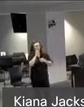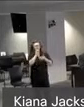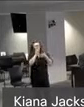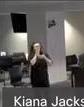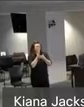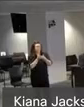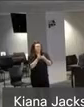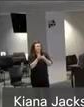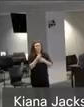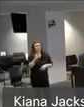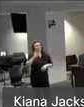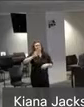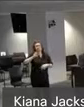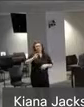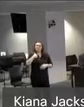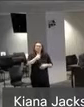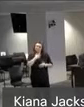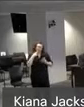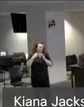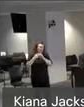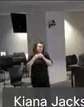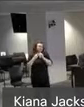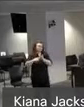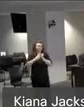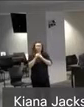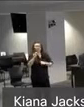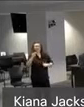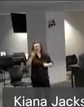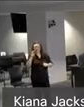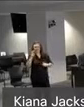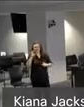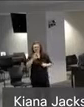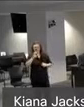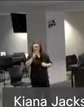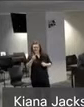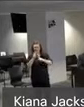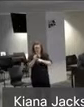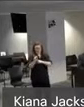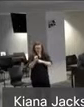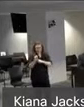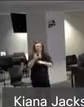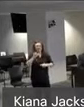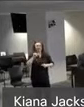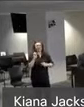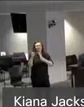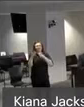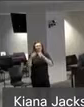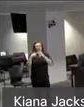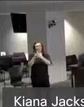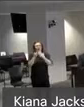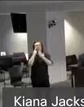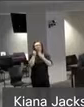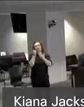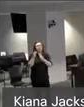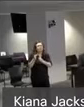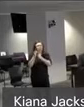we're working with CVS on adding Accordant Care Rare. This is a case management program for members with rare conditions